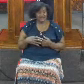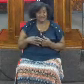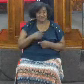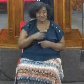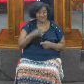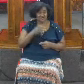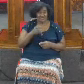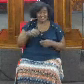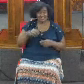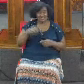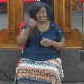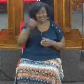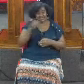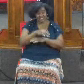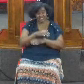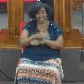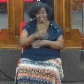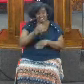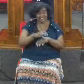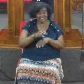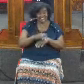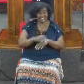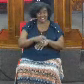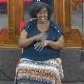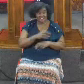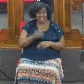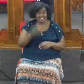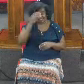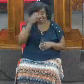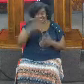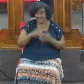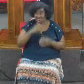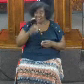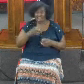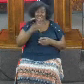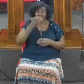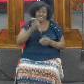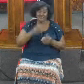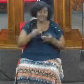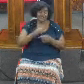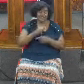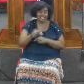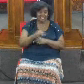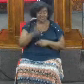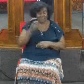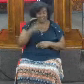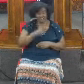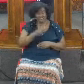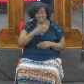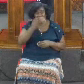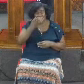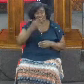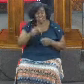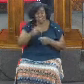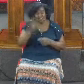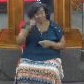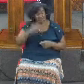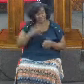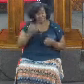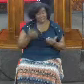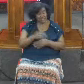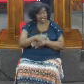want to admonish you tonight, church. I know this is not shouting ground for not just you, but not shouting ground for me